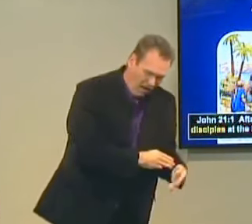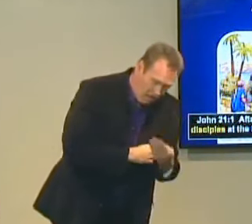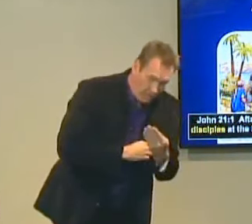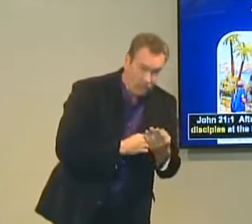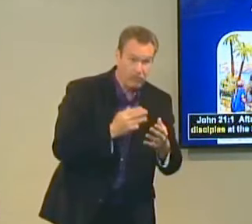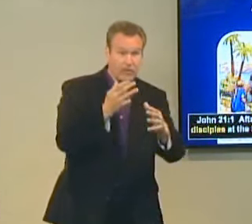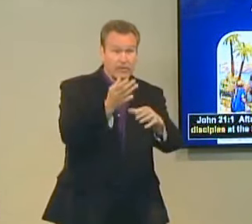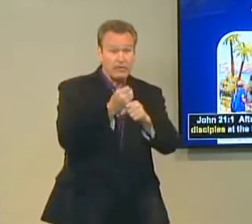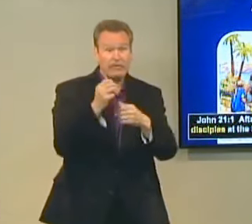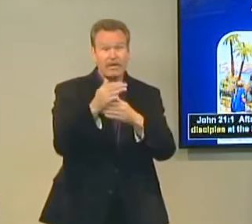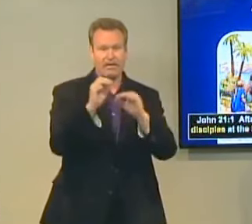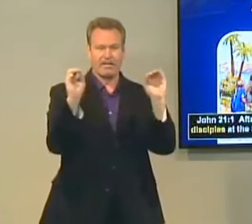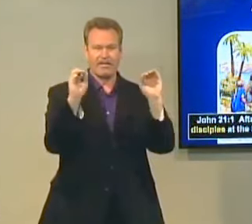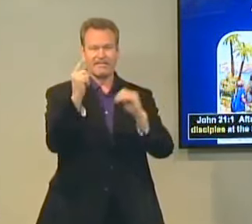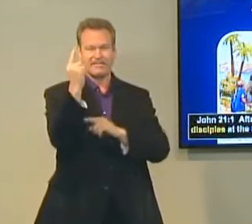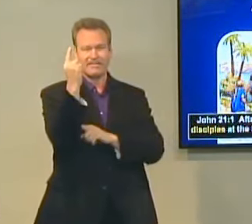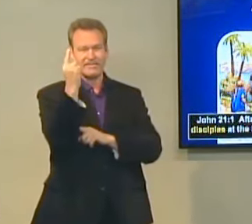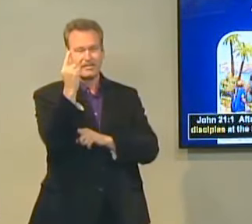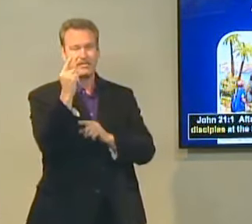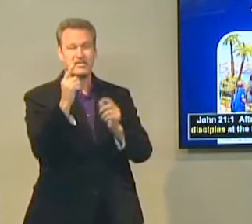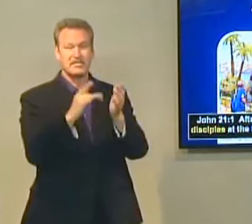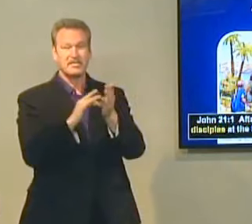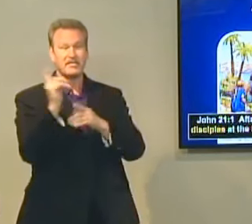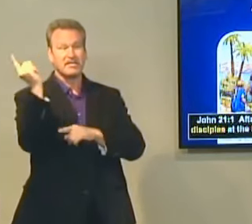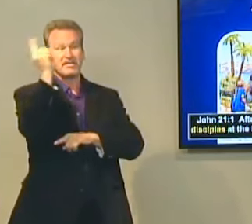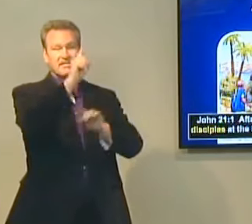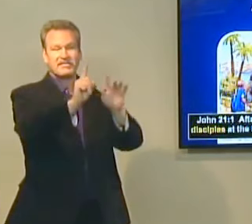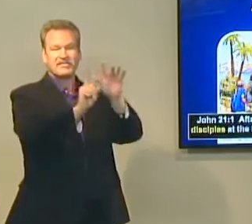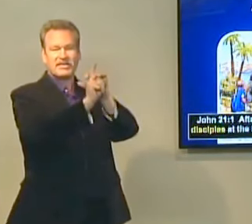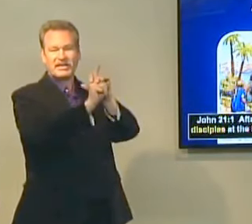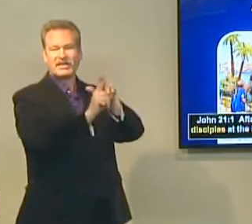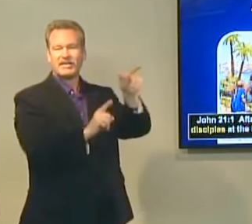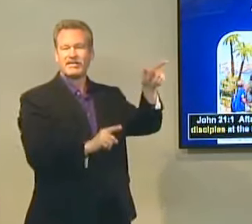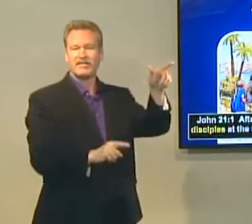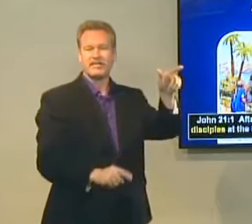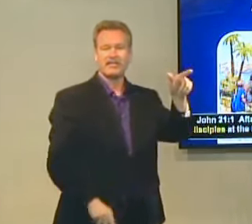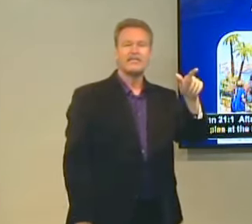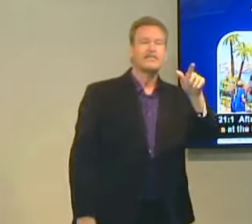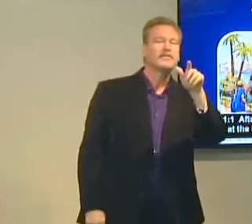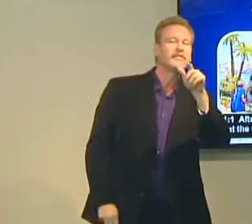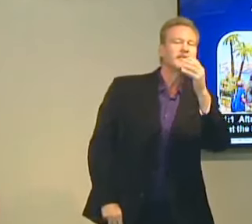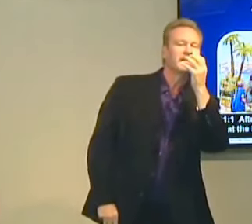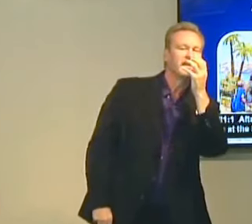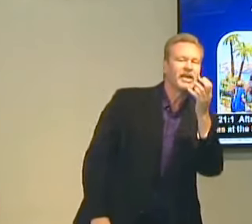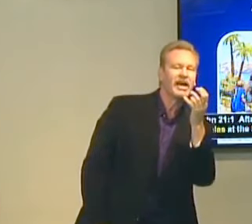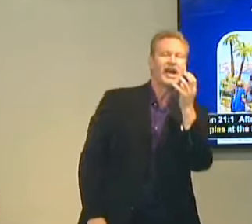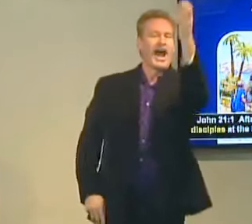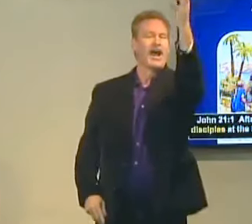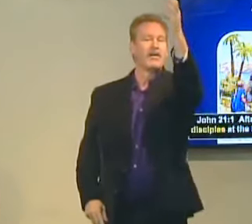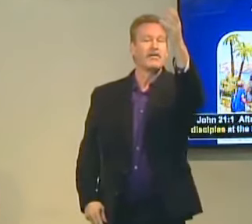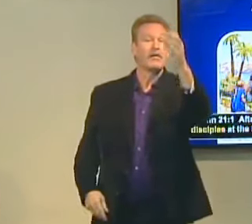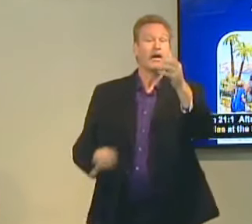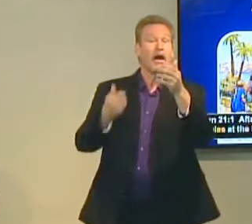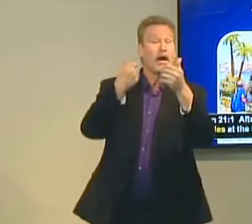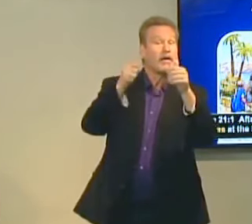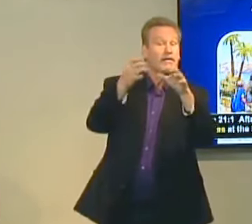And through the night. And remember. They had not even caught one fish. And then Jesus came to them. And he called to them.